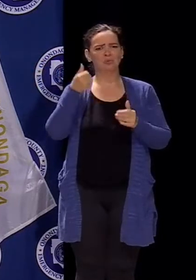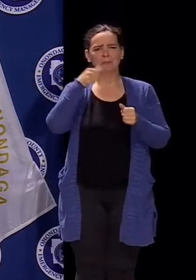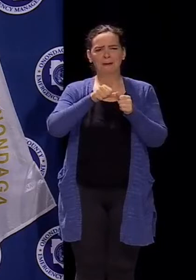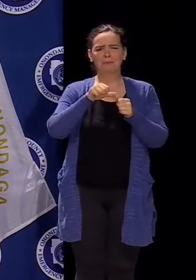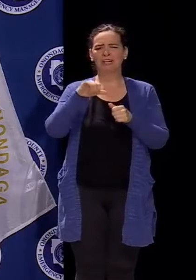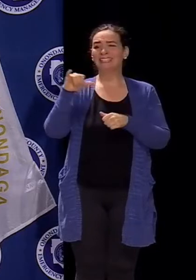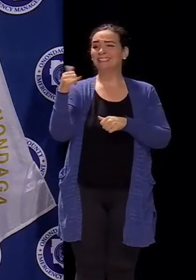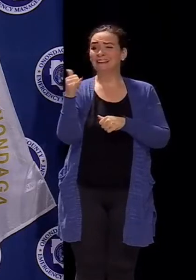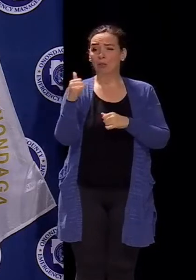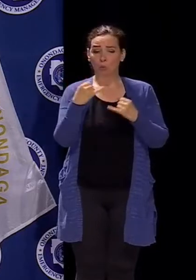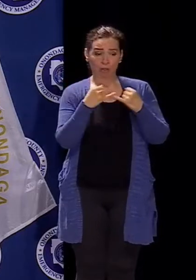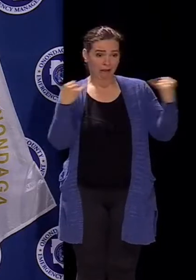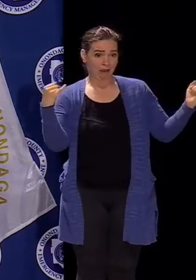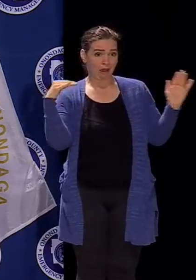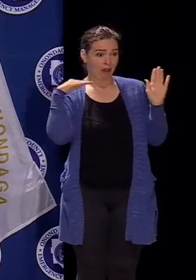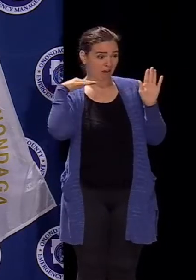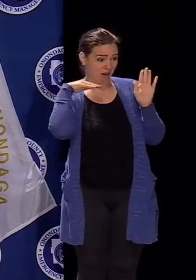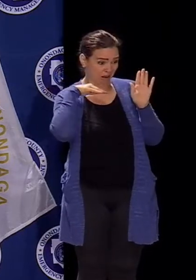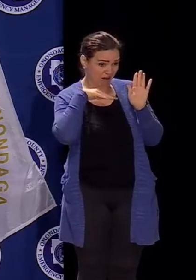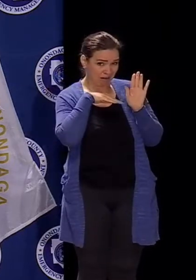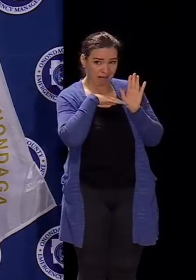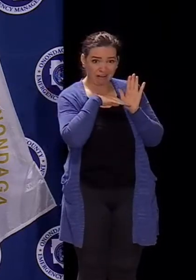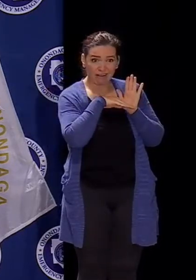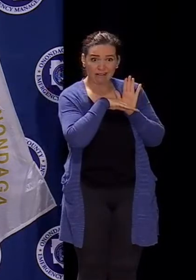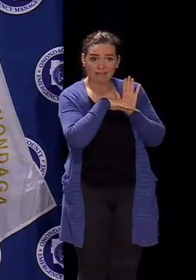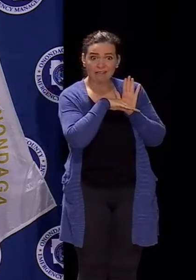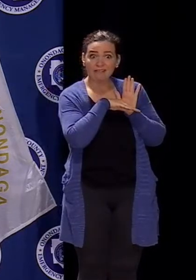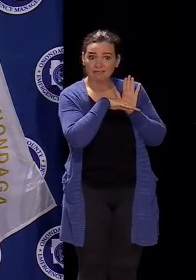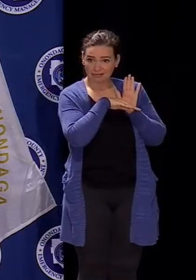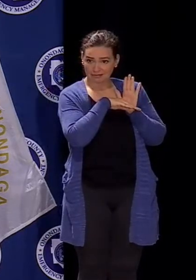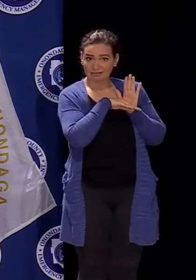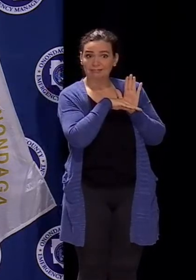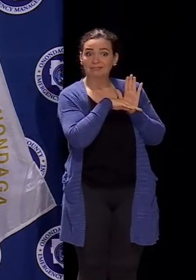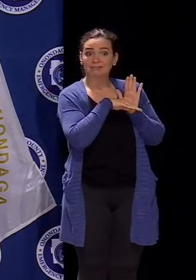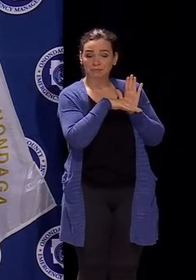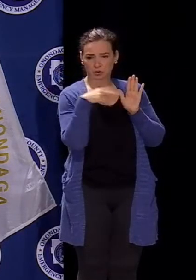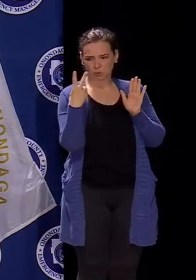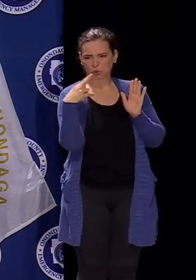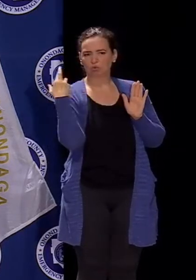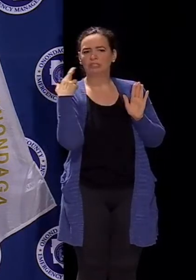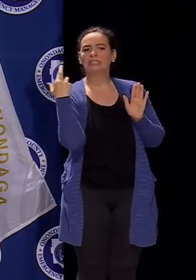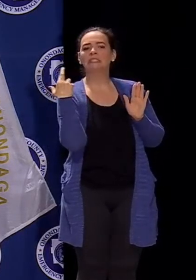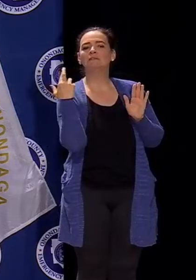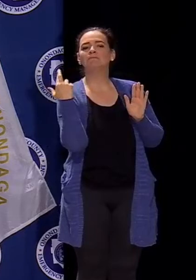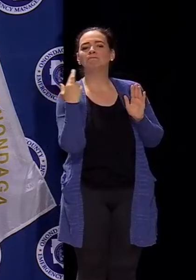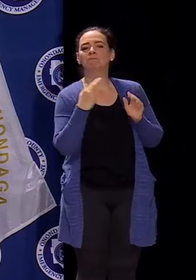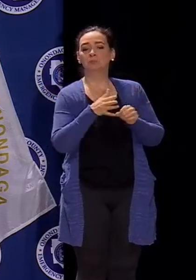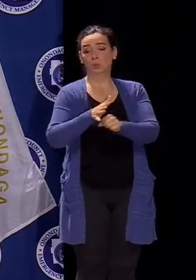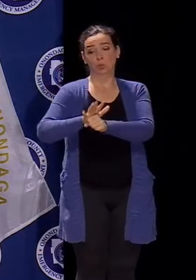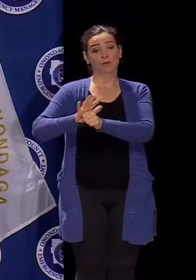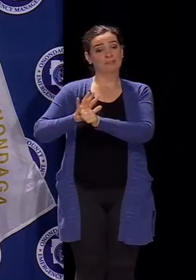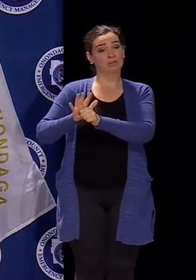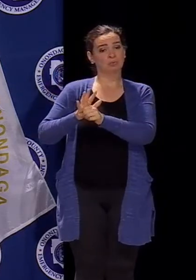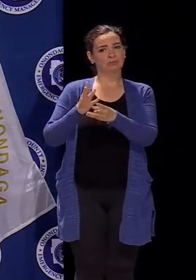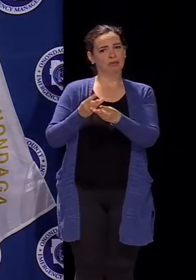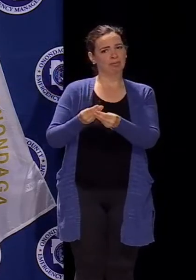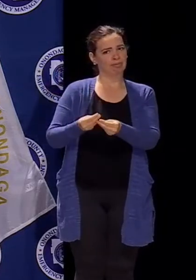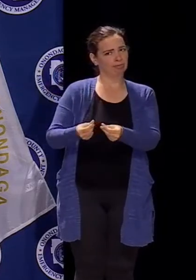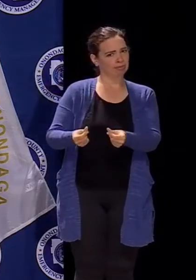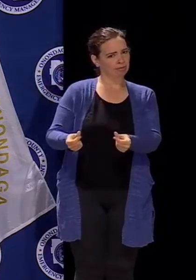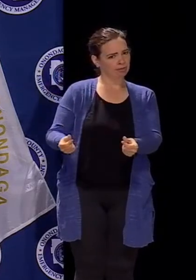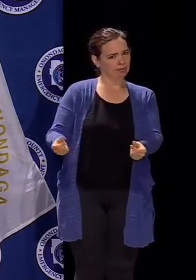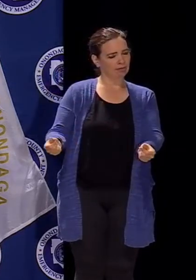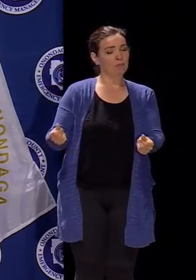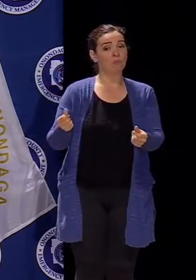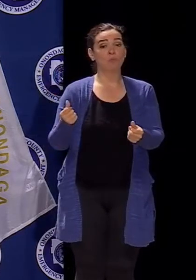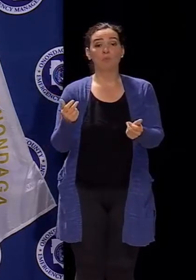southern hemisphere, or we're just doing a better job because we know more about it and we know how to protect ourselves and to be smart.